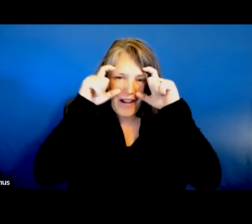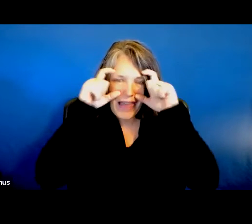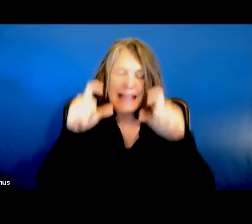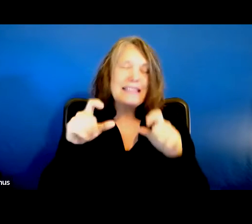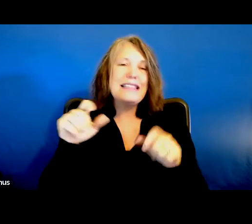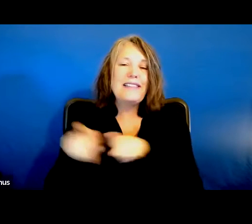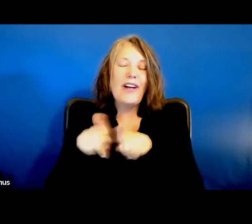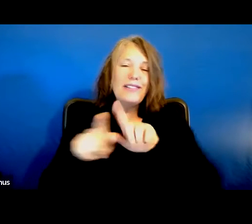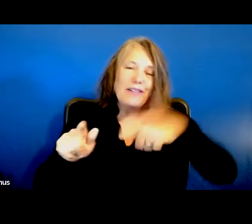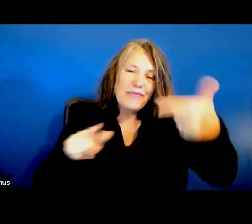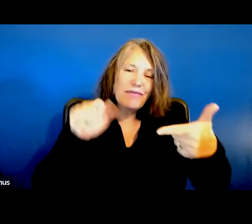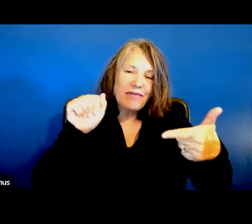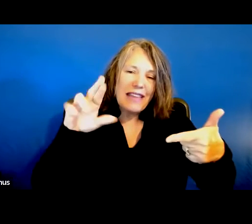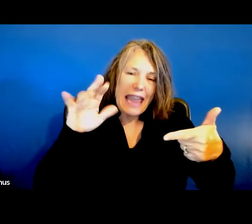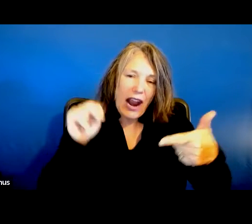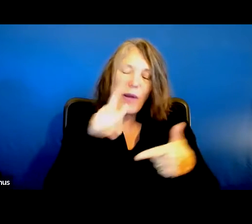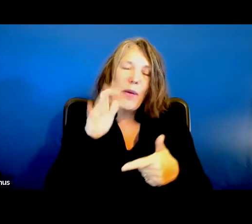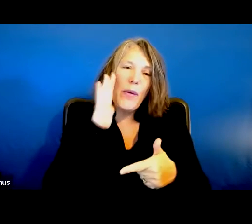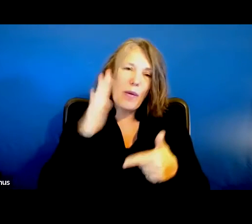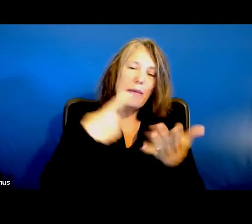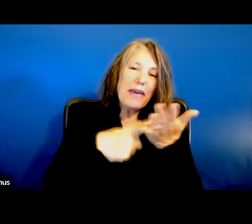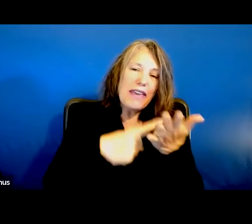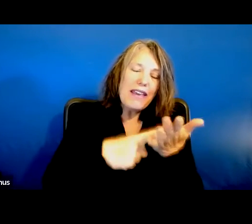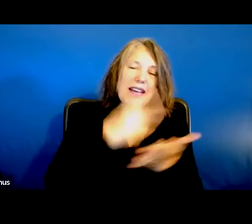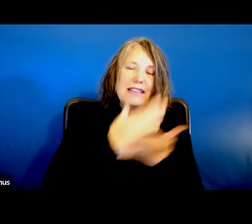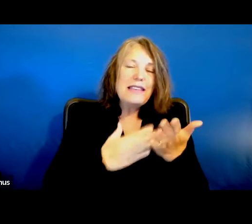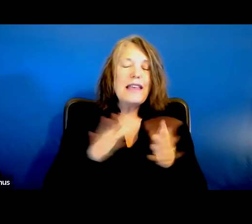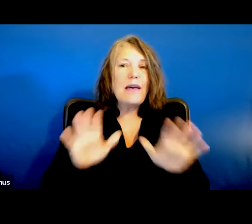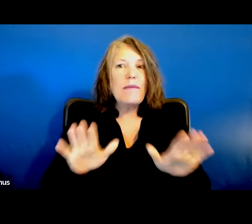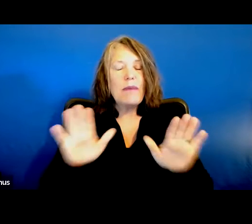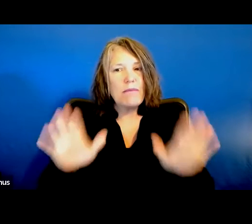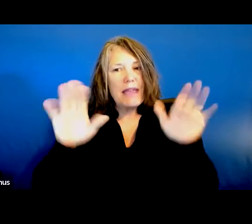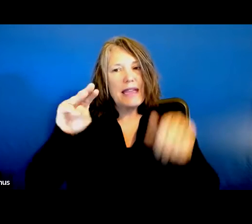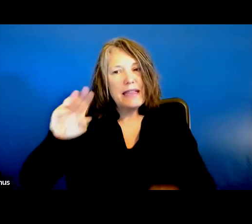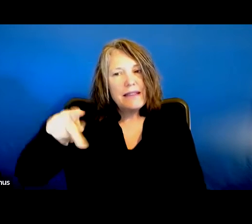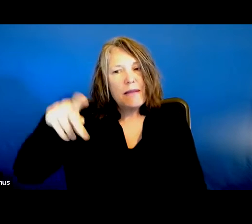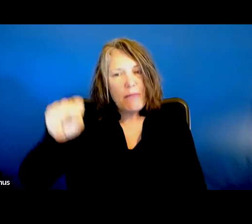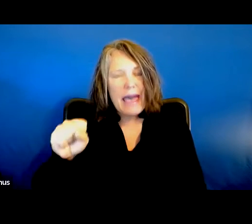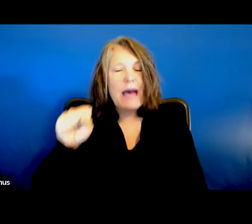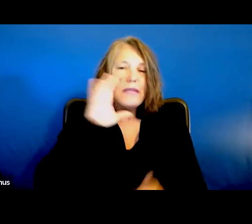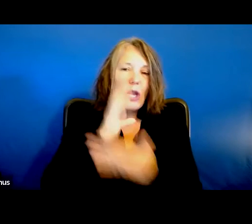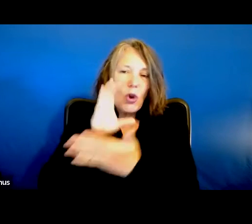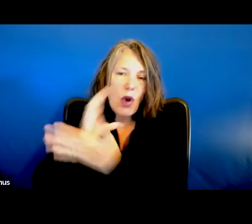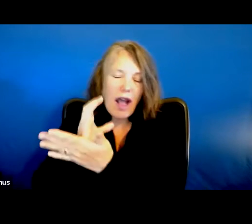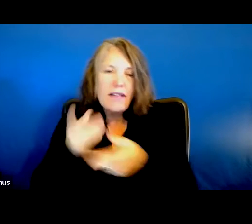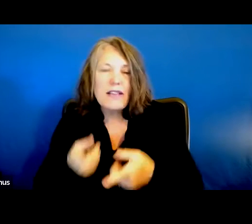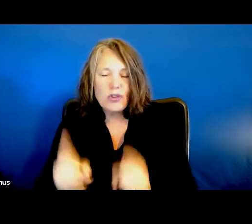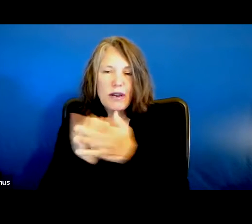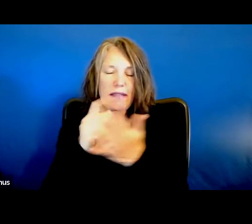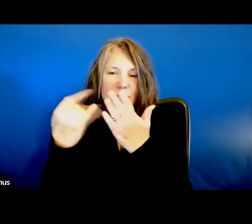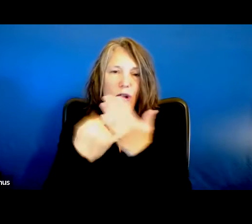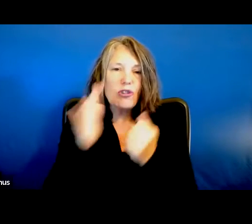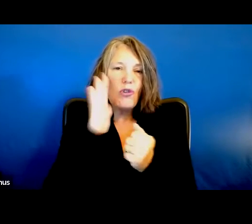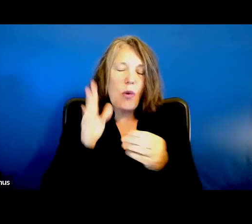little bit with me later, going over some of the amazing maps and graphics that we've been able to pull together through this project. So I'm going to